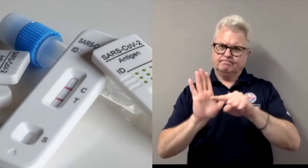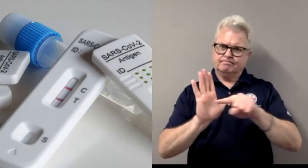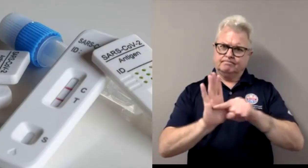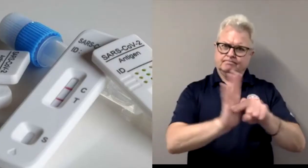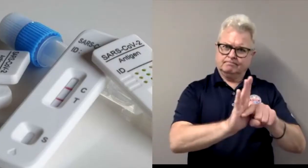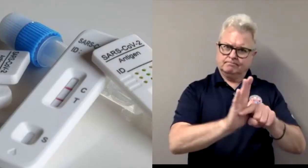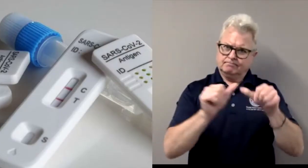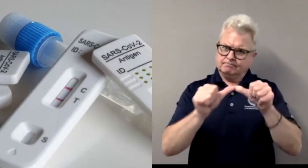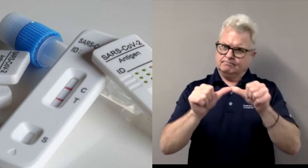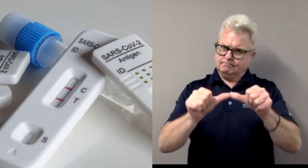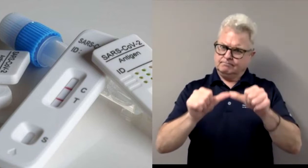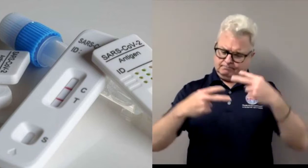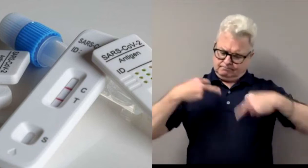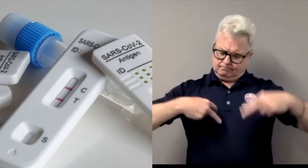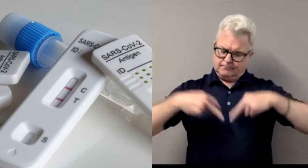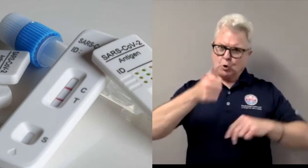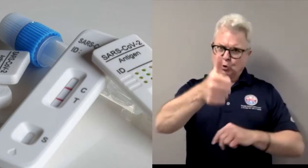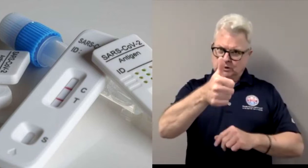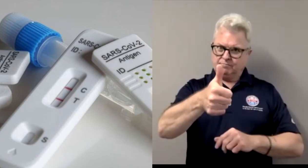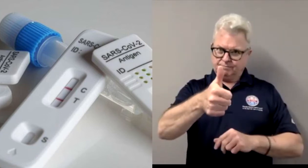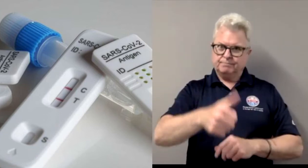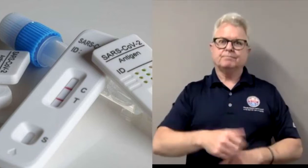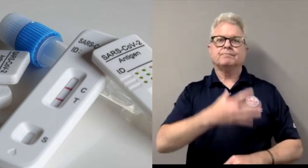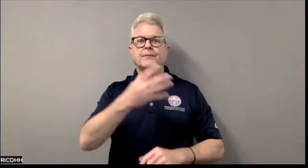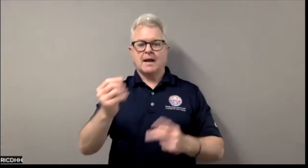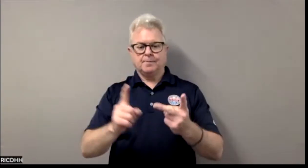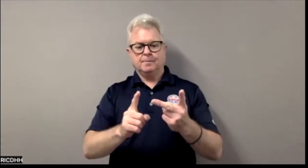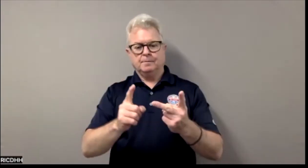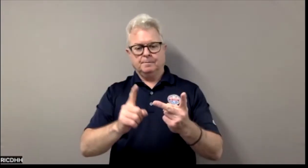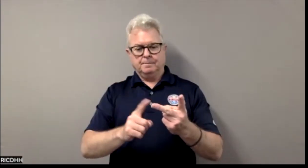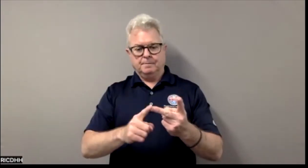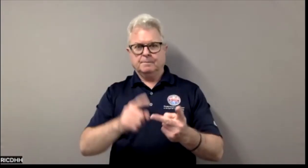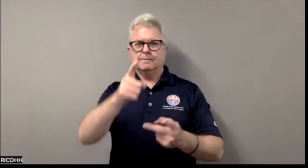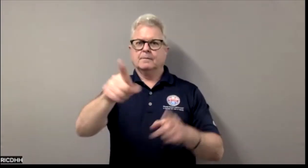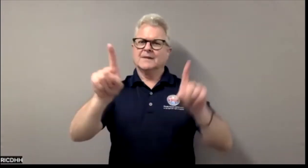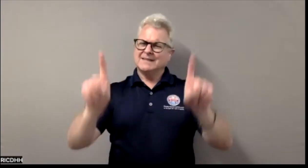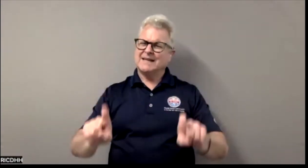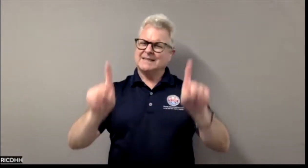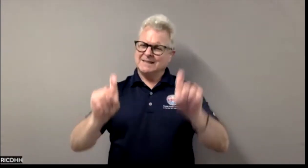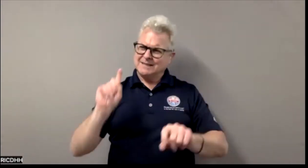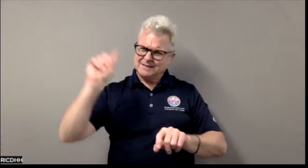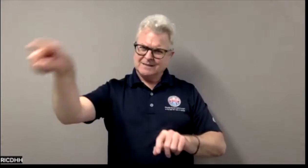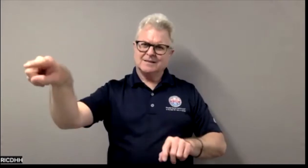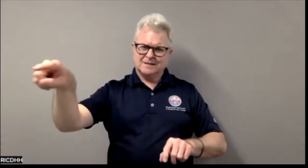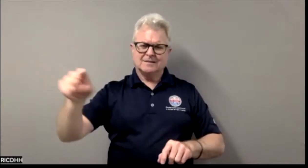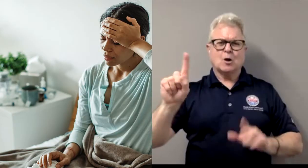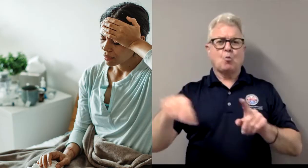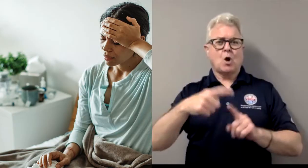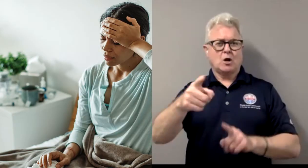make sure that you are remaining negative. Okay, so that is basically self-monitorization, self-screening, and